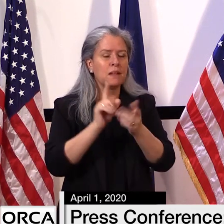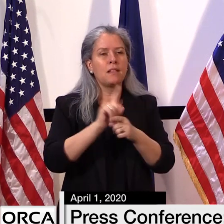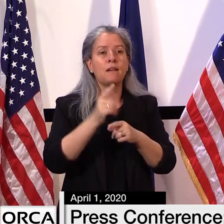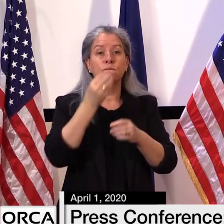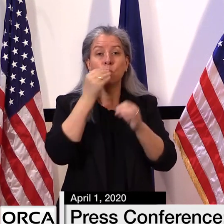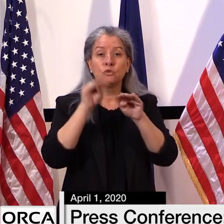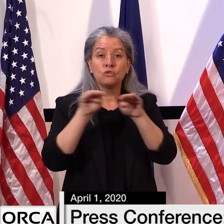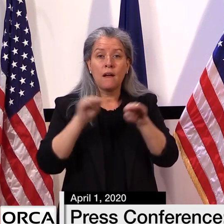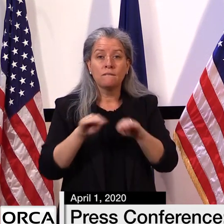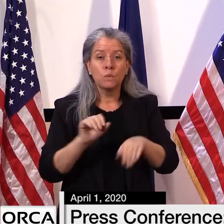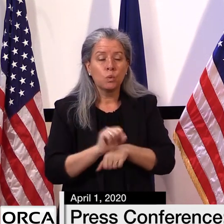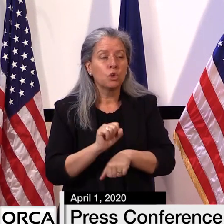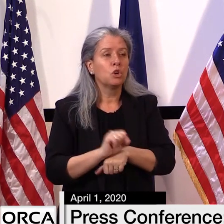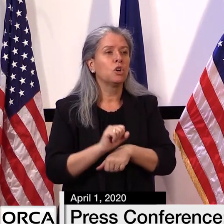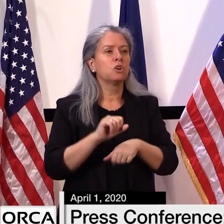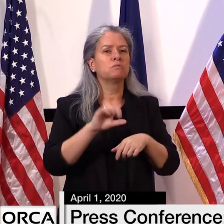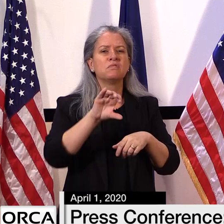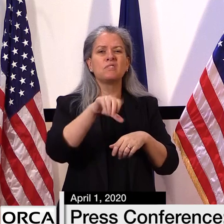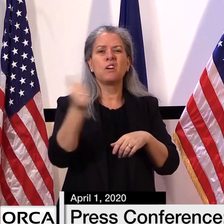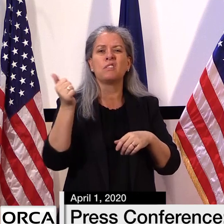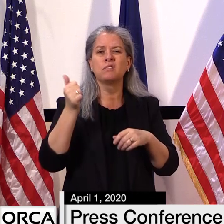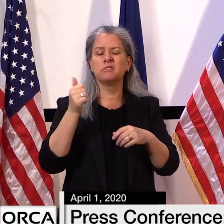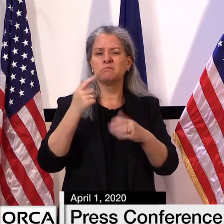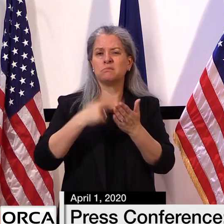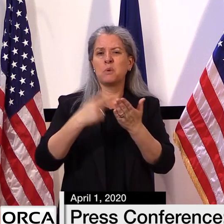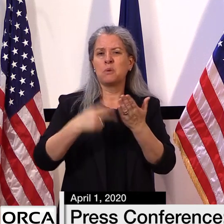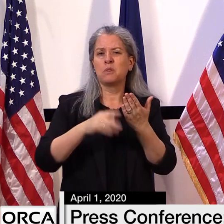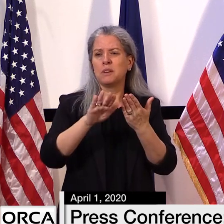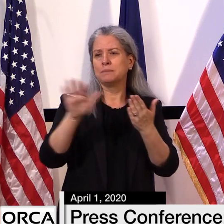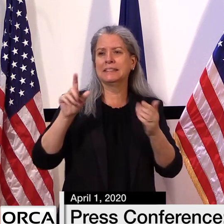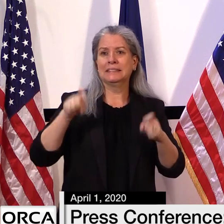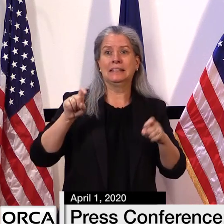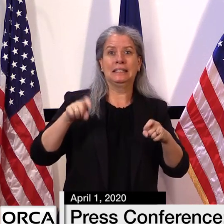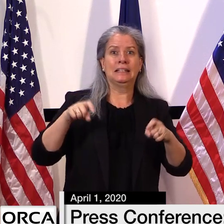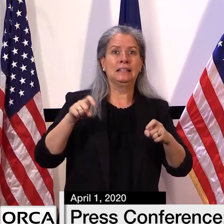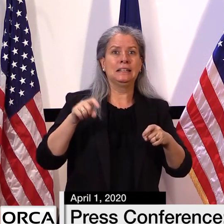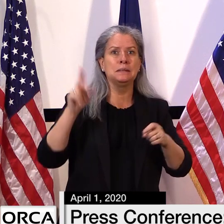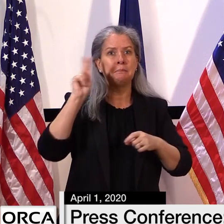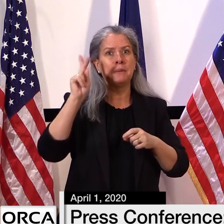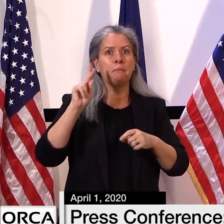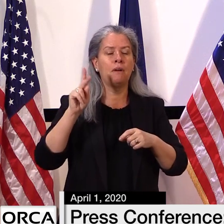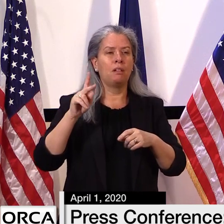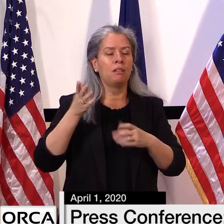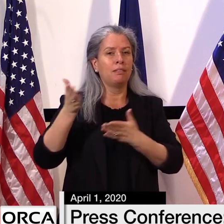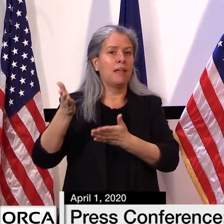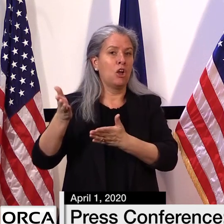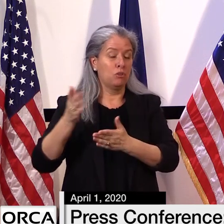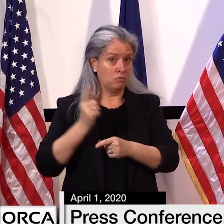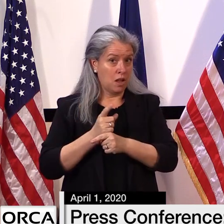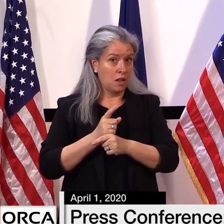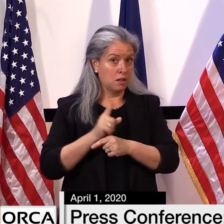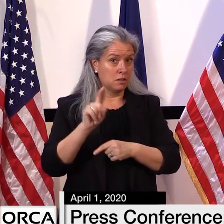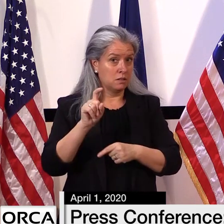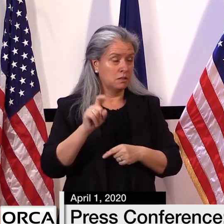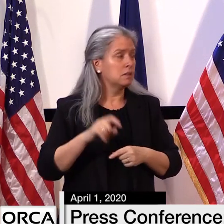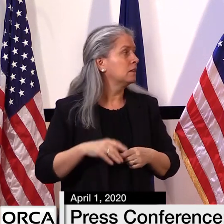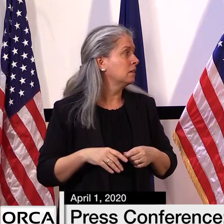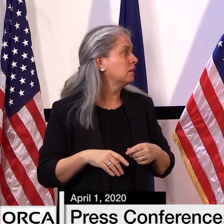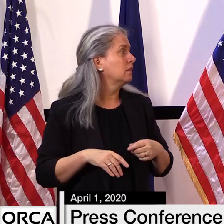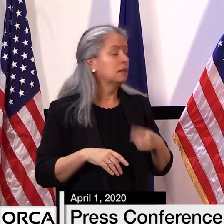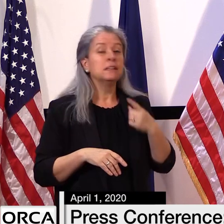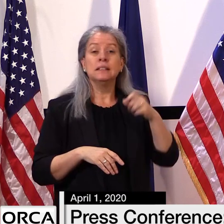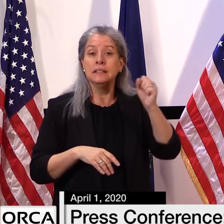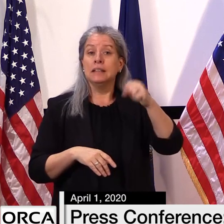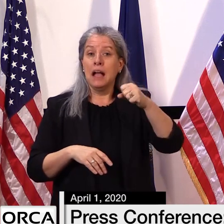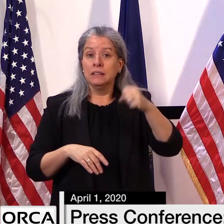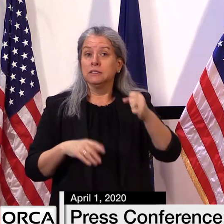shelves and other volunteer programs that need to stay running. Well, again, we want to